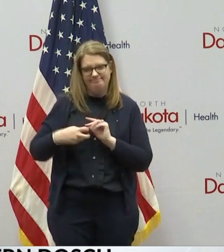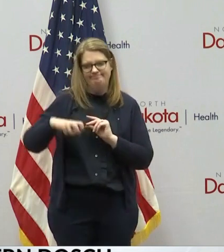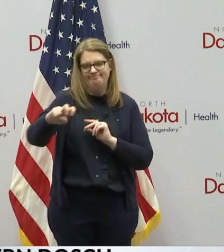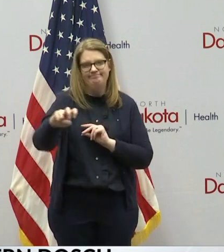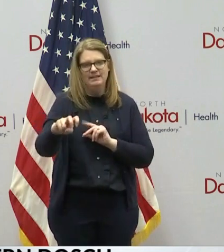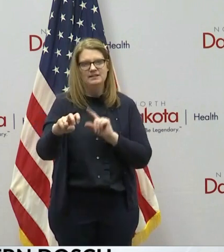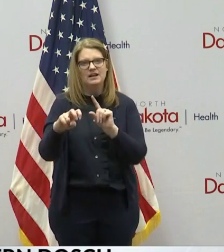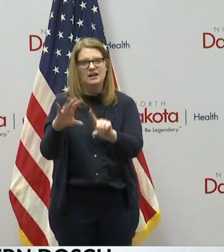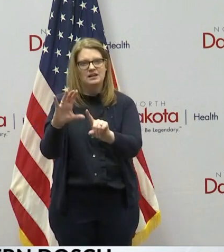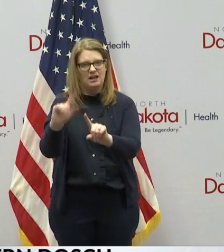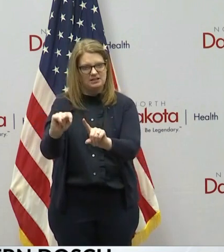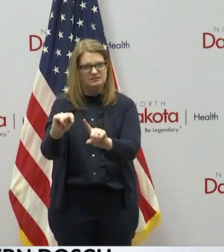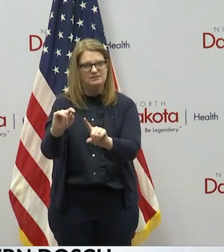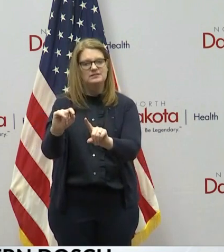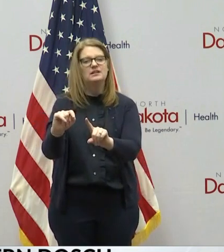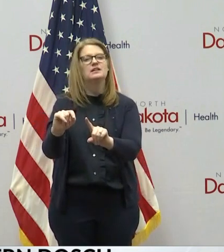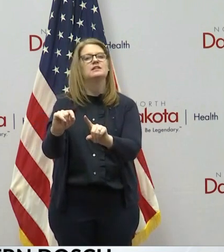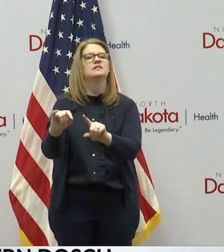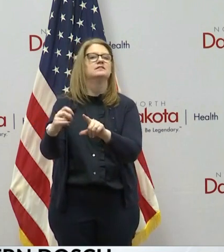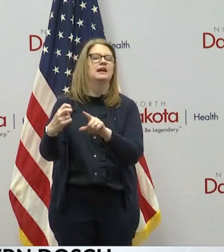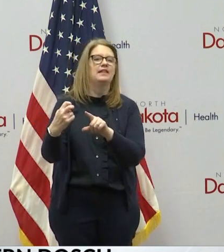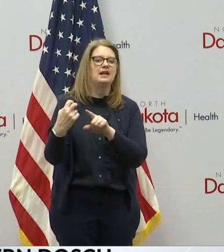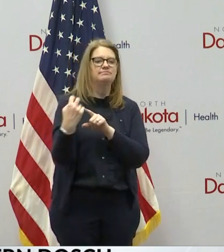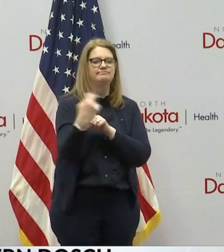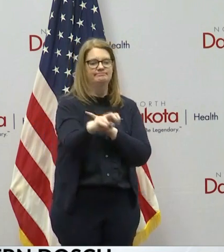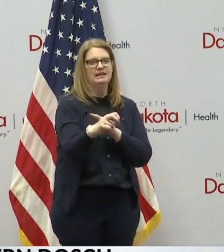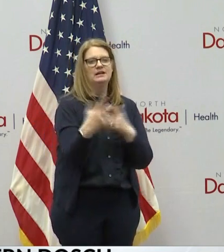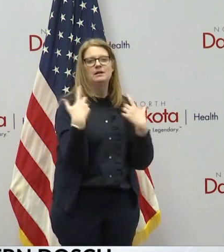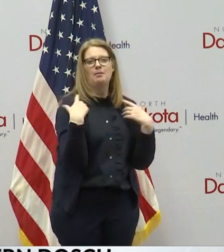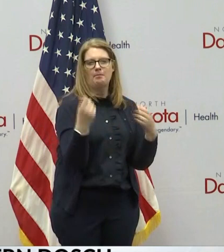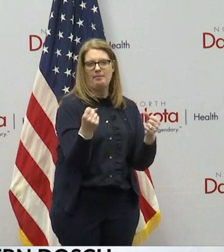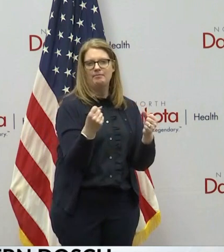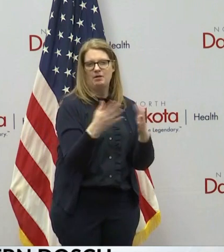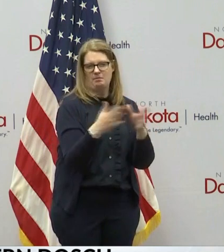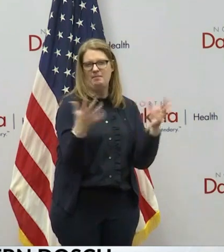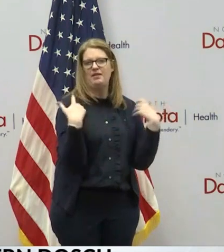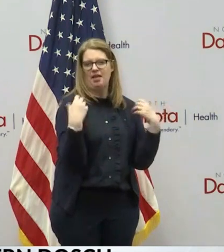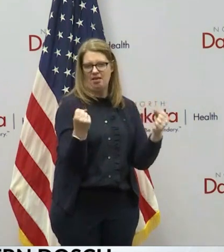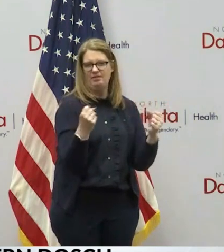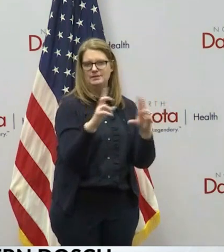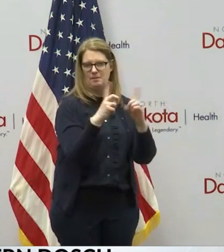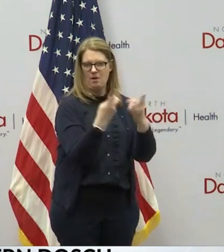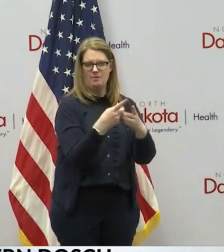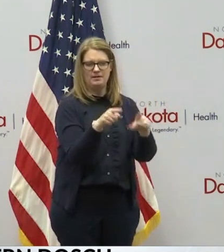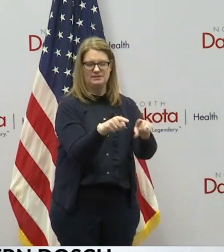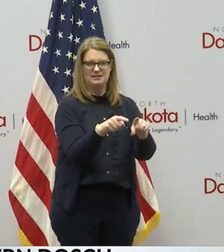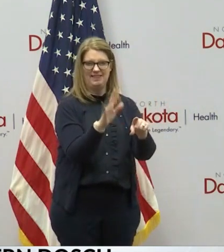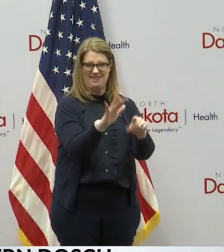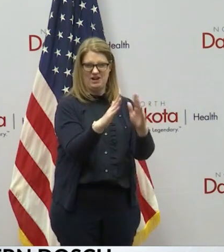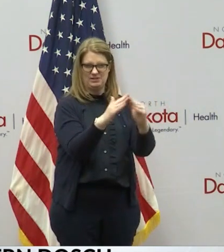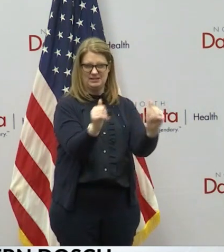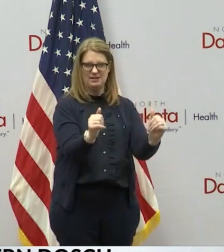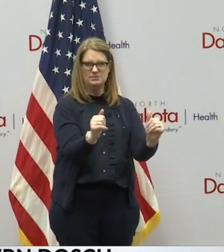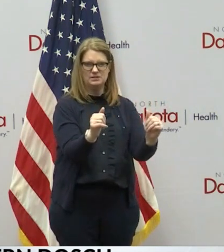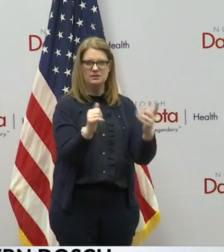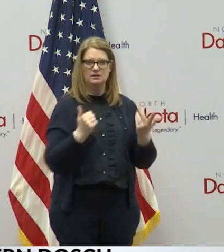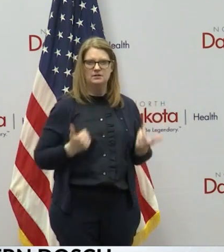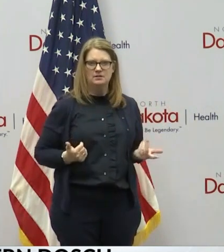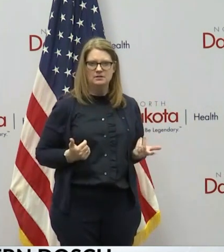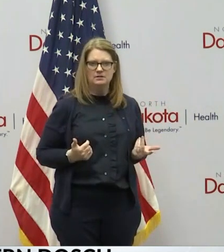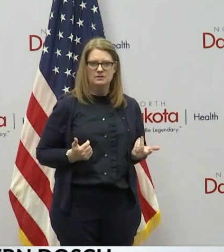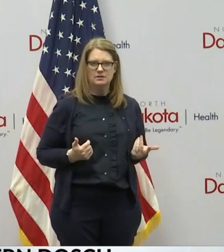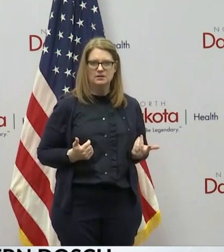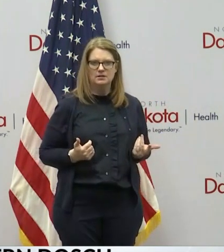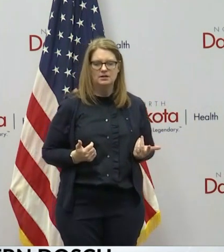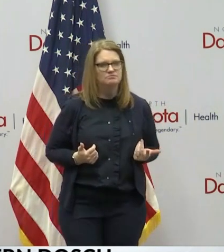contact tracing, moves on to the public health department's data systems, and we do that